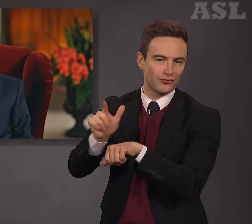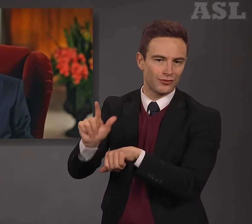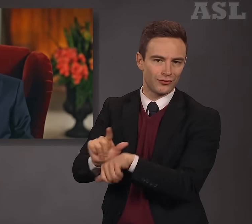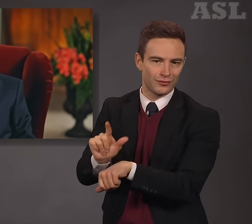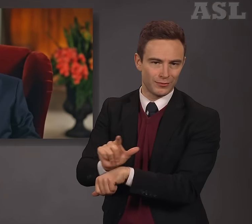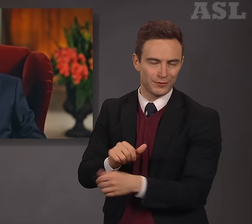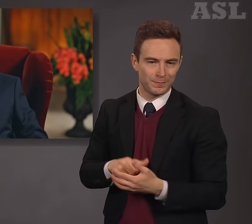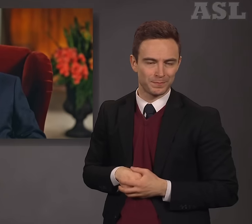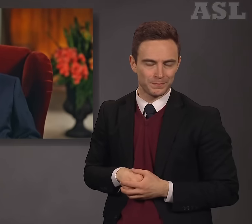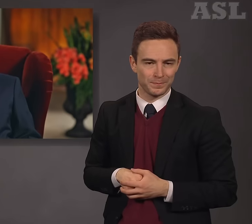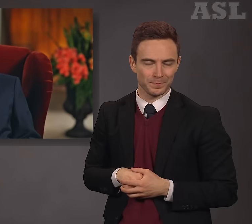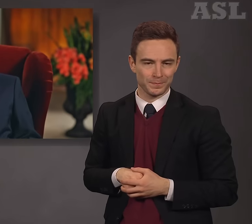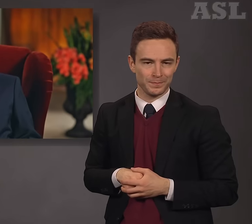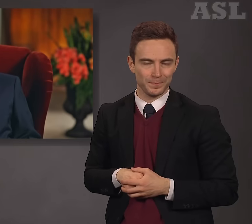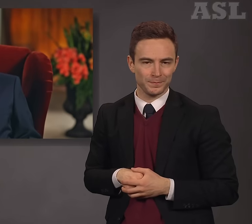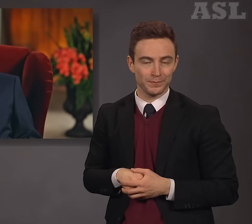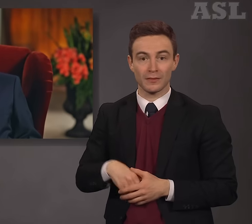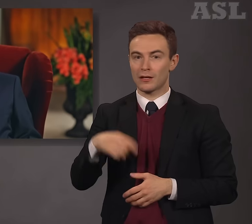Jesus Christ.